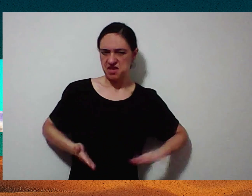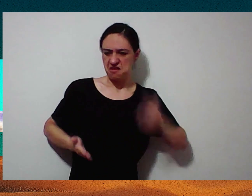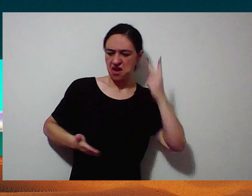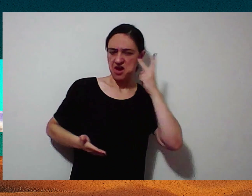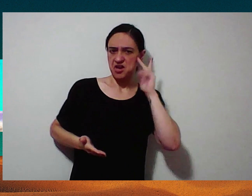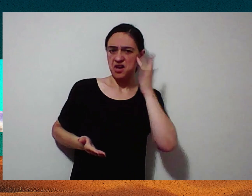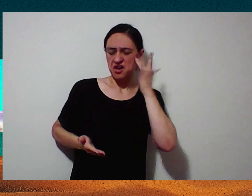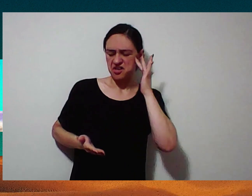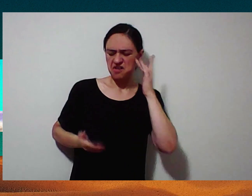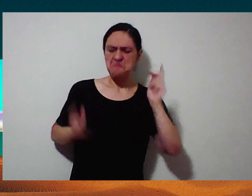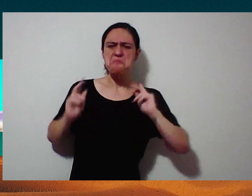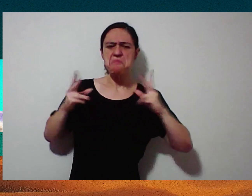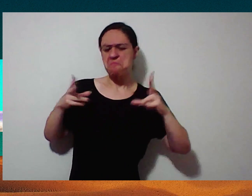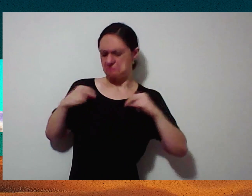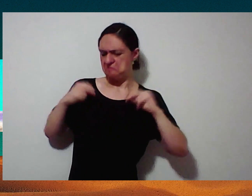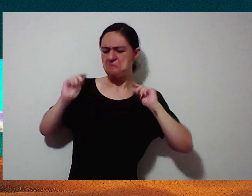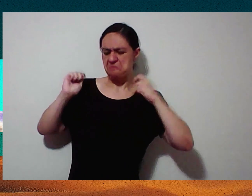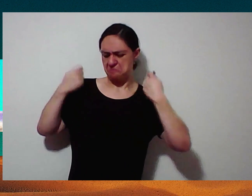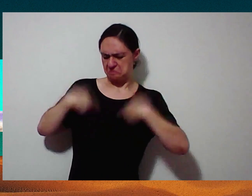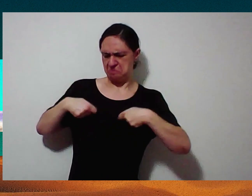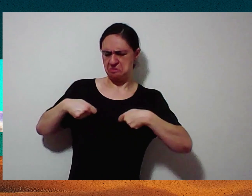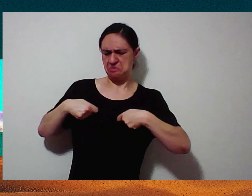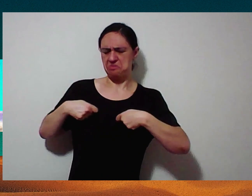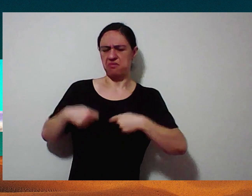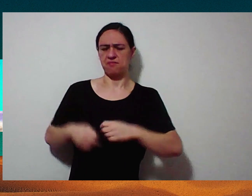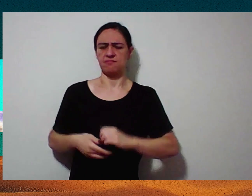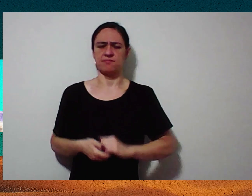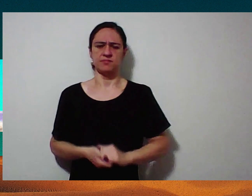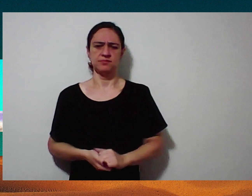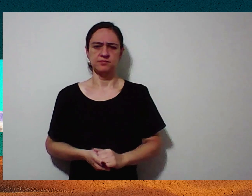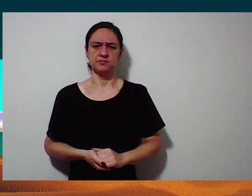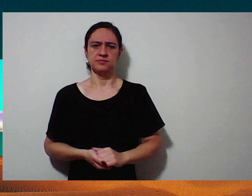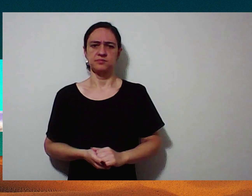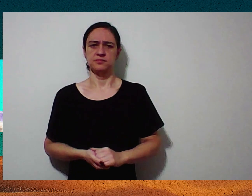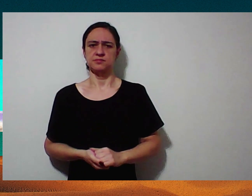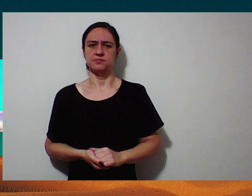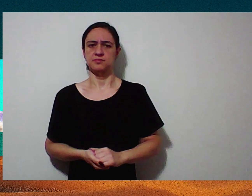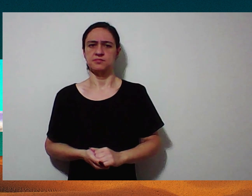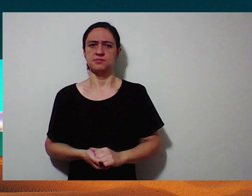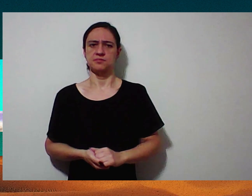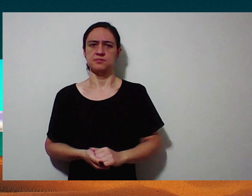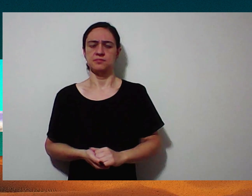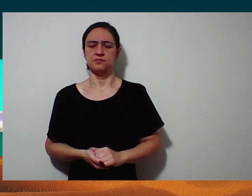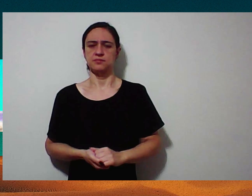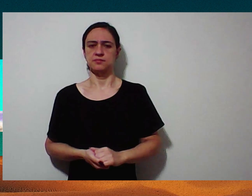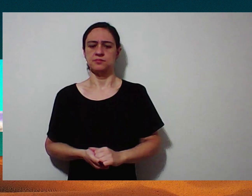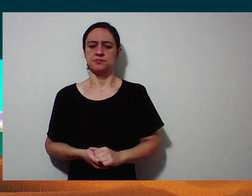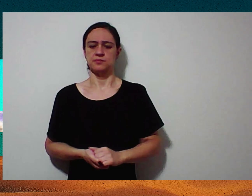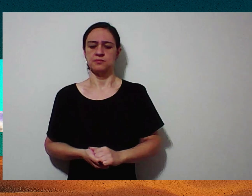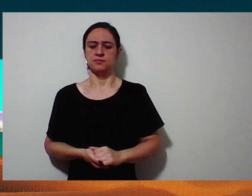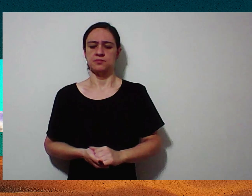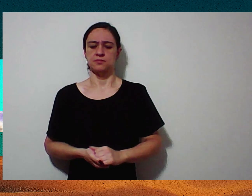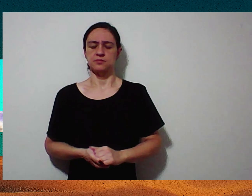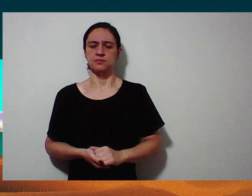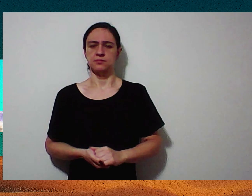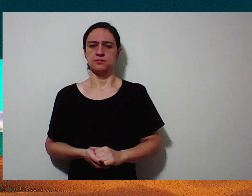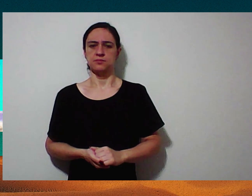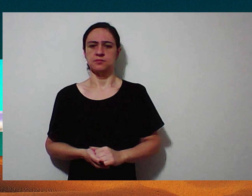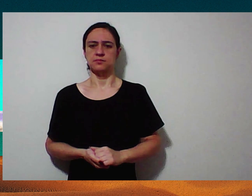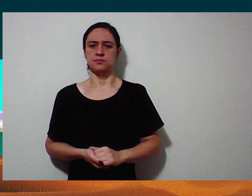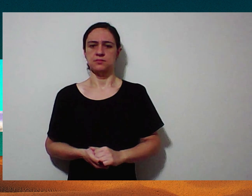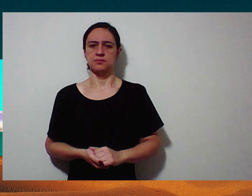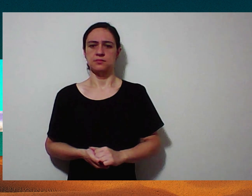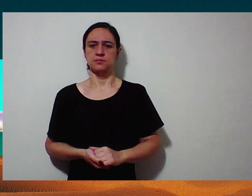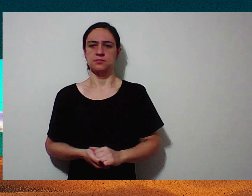Deus. For the history in the church, the most part of the history, the servants of God, they felt that they were